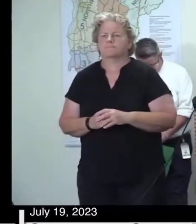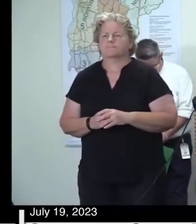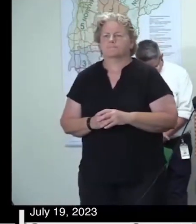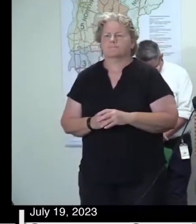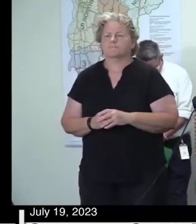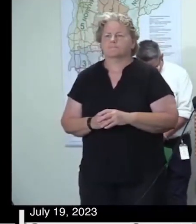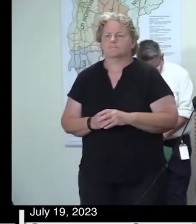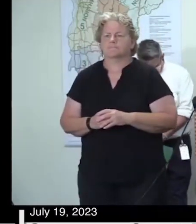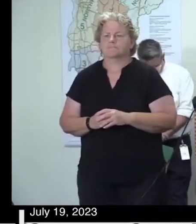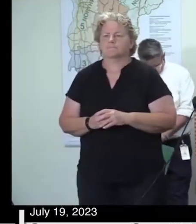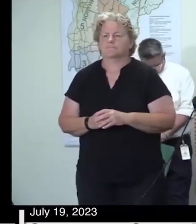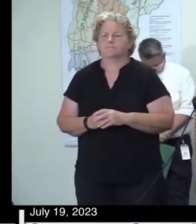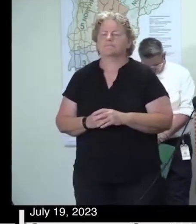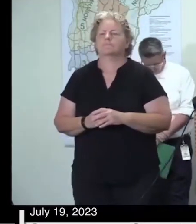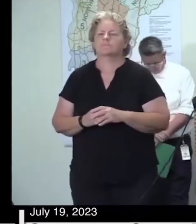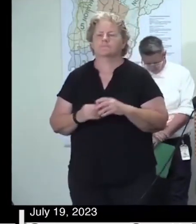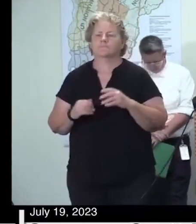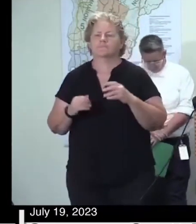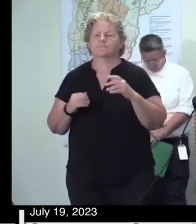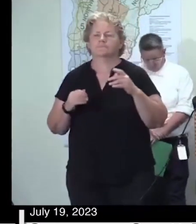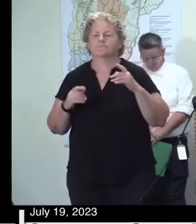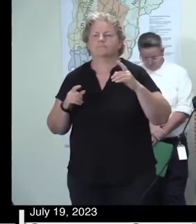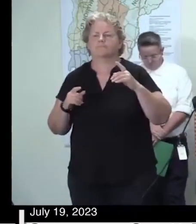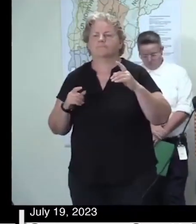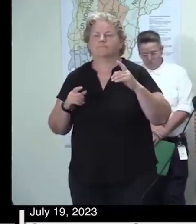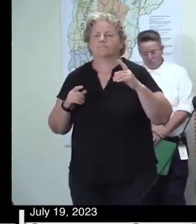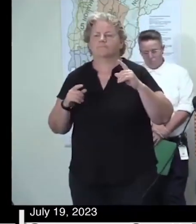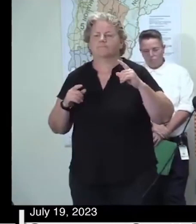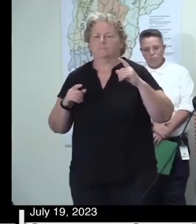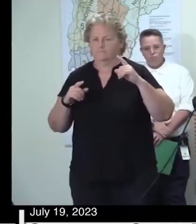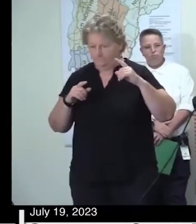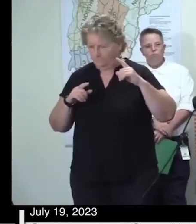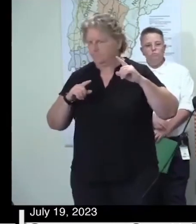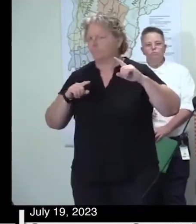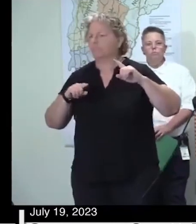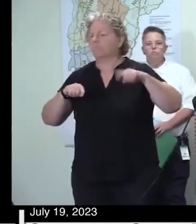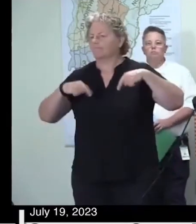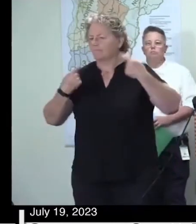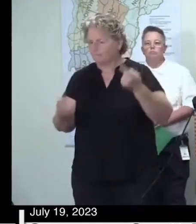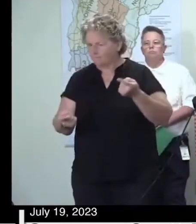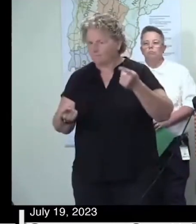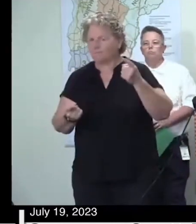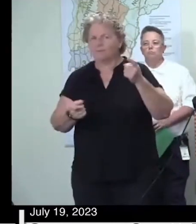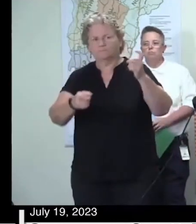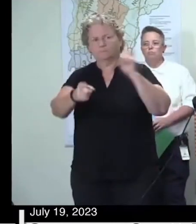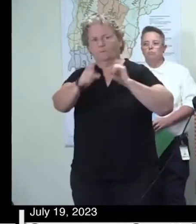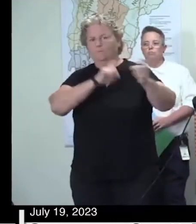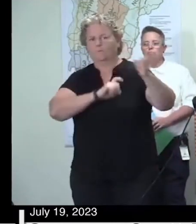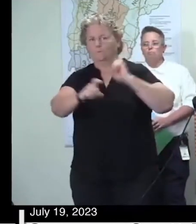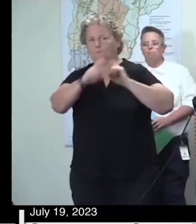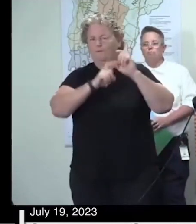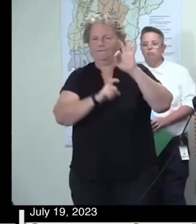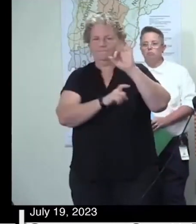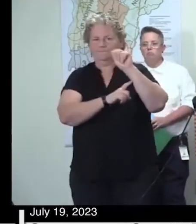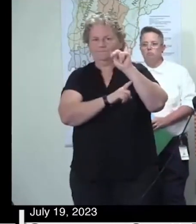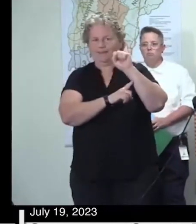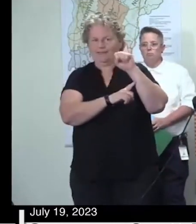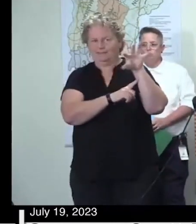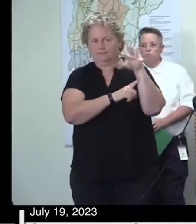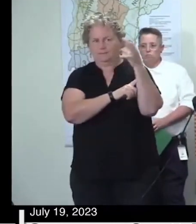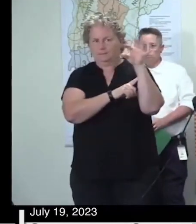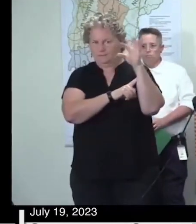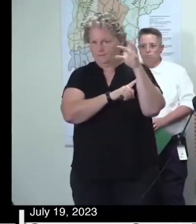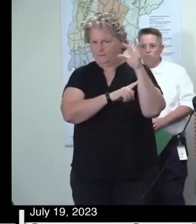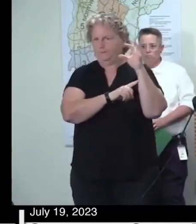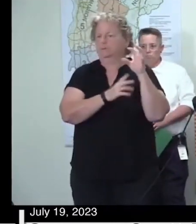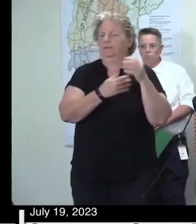hours of arrival, these items were distributed by the National Guard to the 30 hardest hit towns in Vermont. I know that